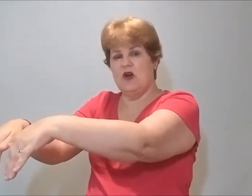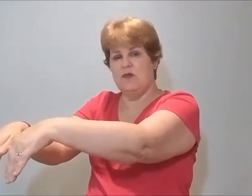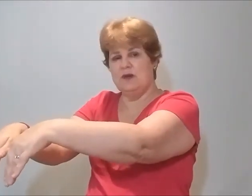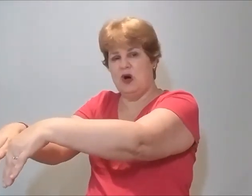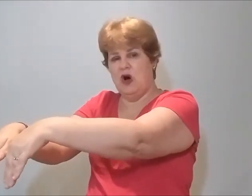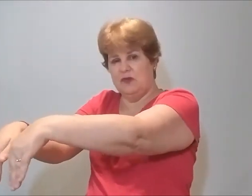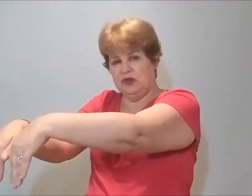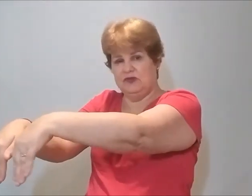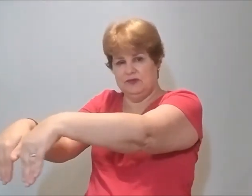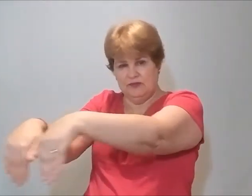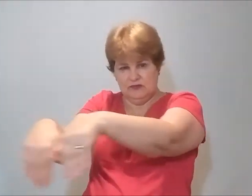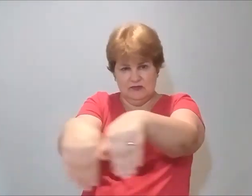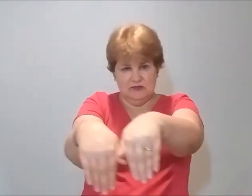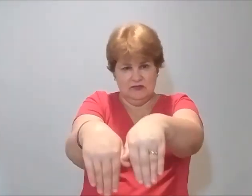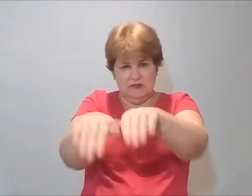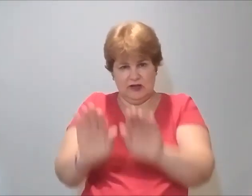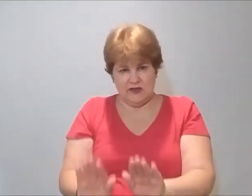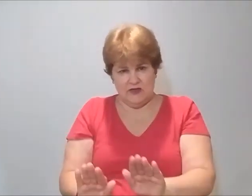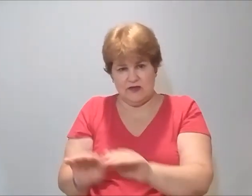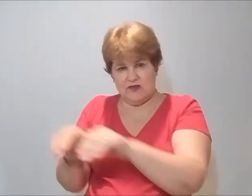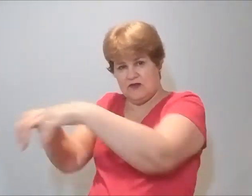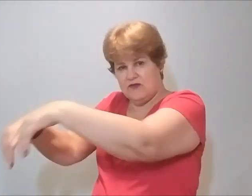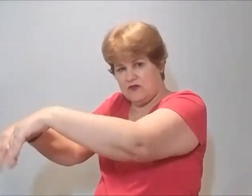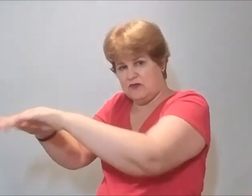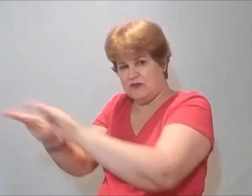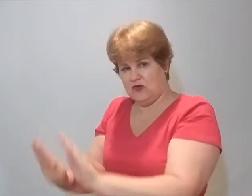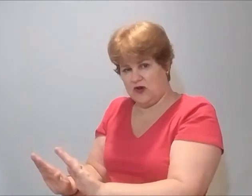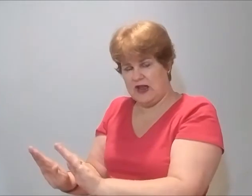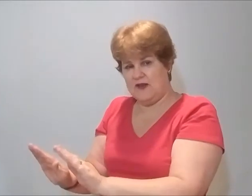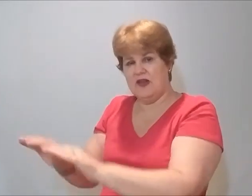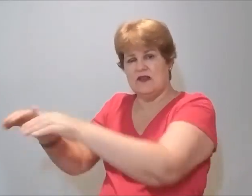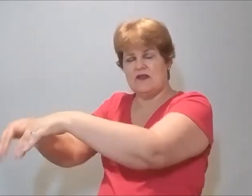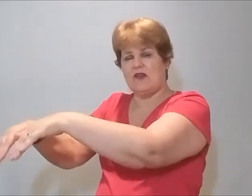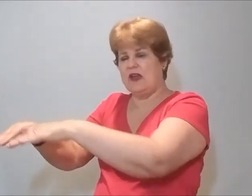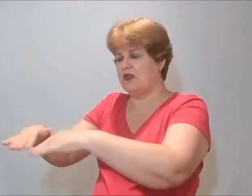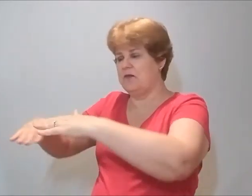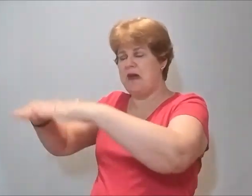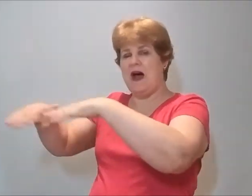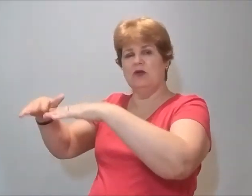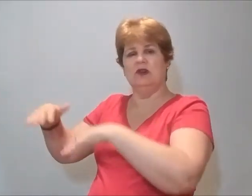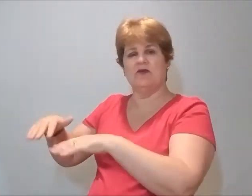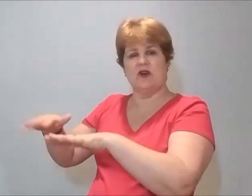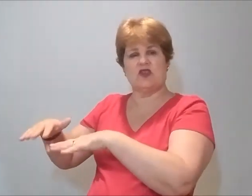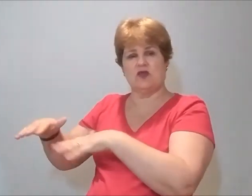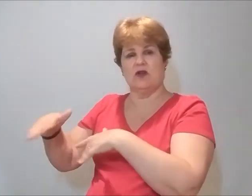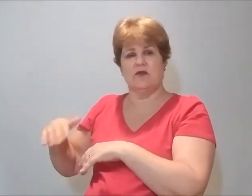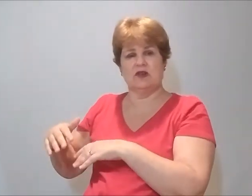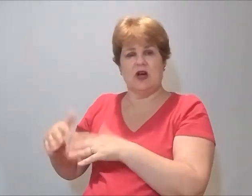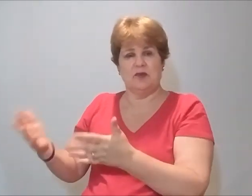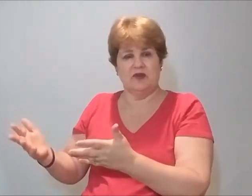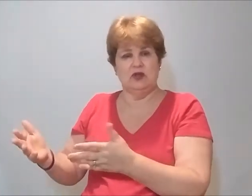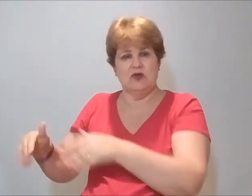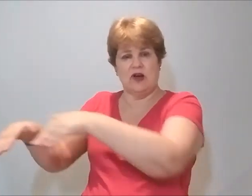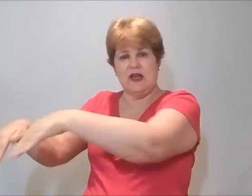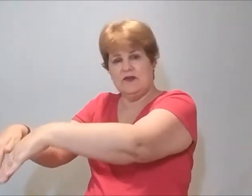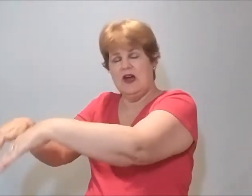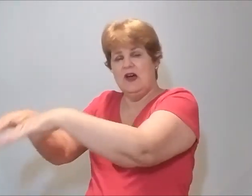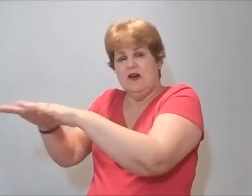open palms like this, from grave. It's like the mound of fresh dirt over top of a new grave.